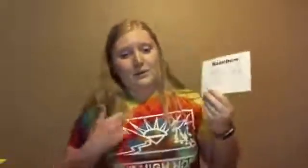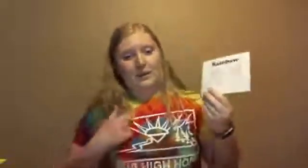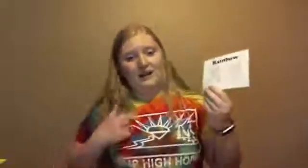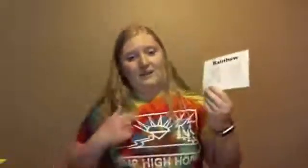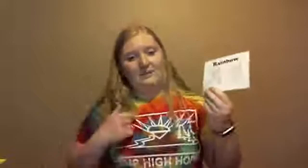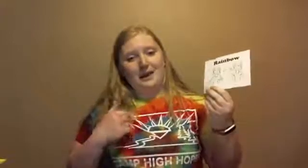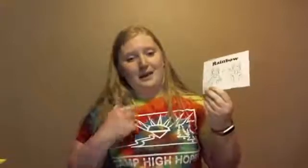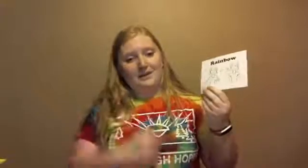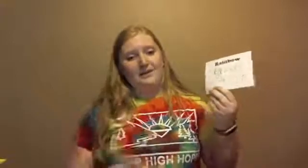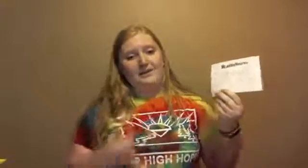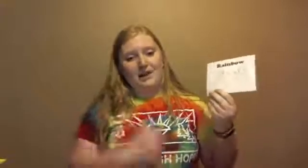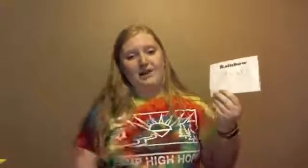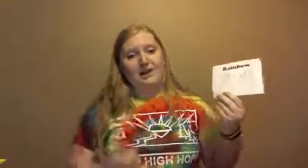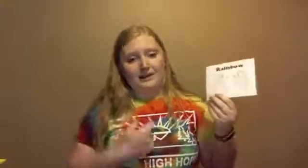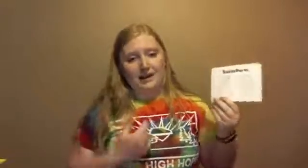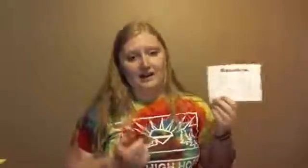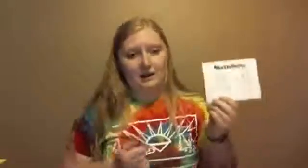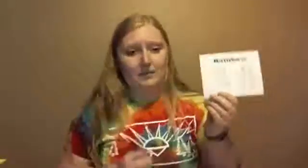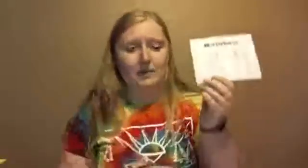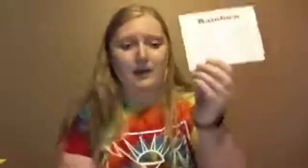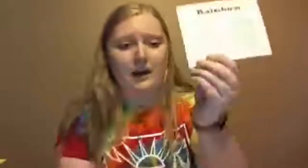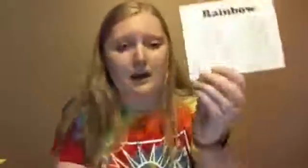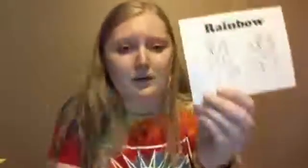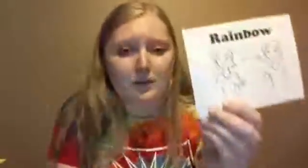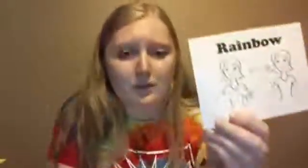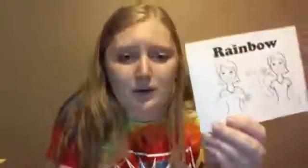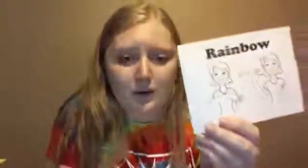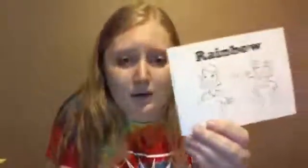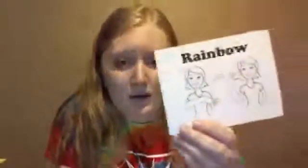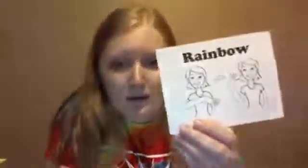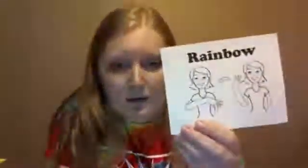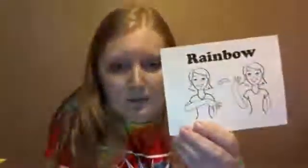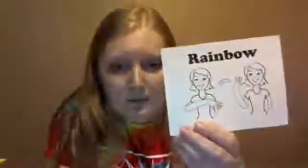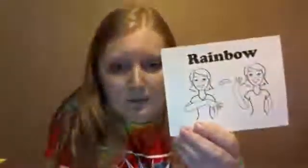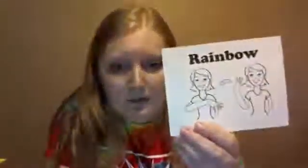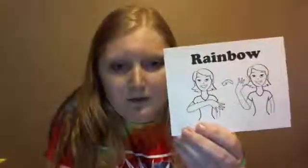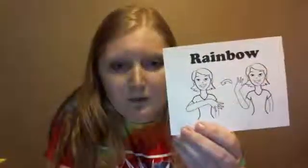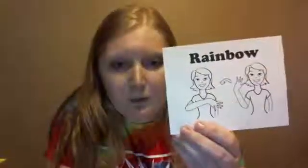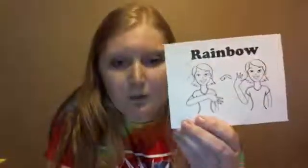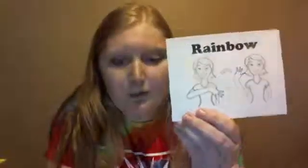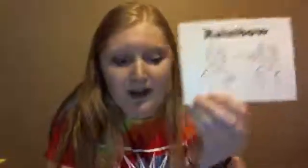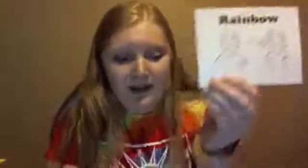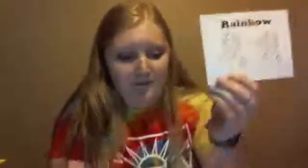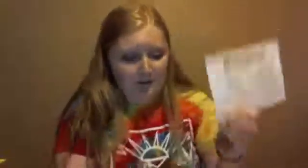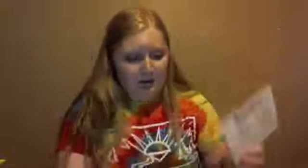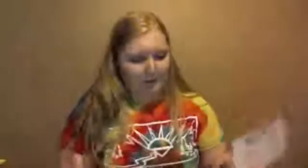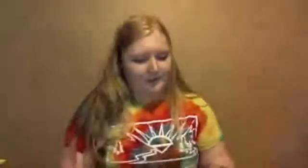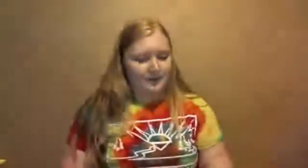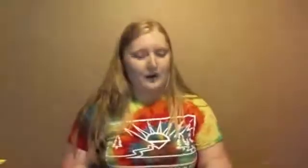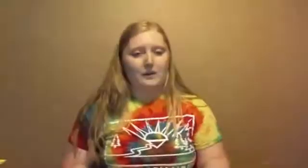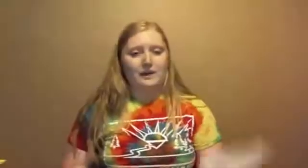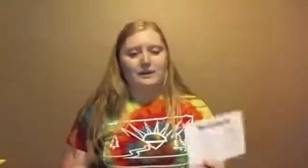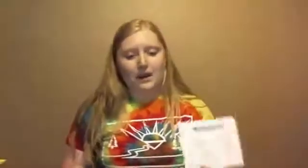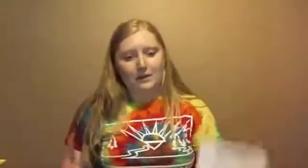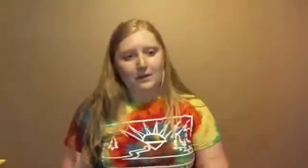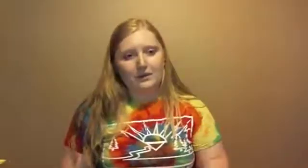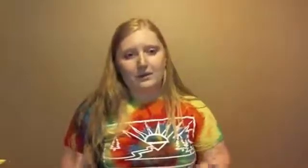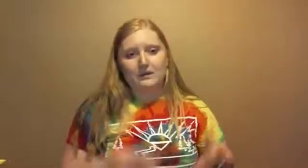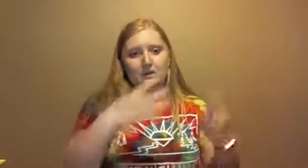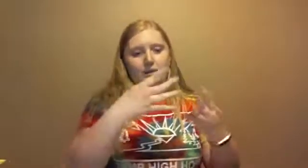color? My shirt is kind of rainbow right now too. So rainbow. So there's a couple different ways you can do